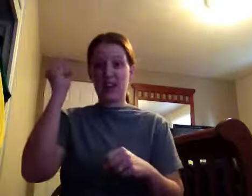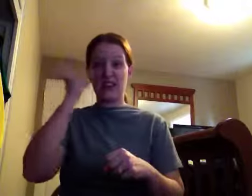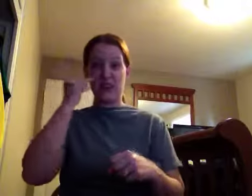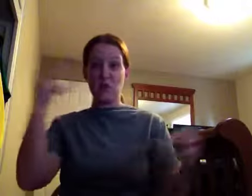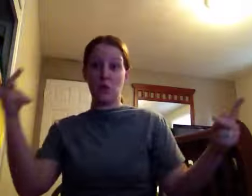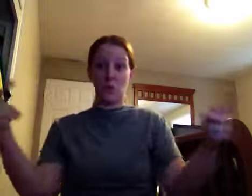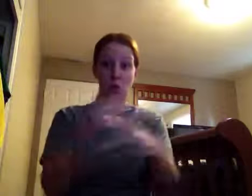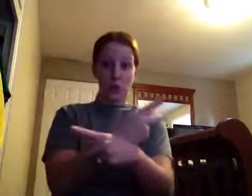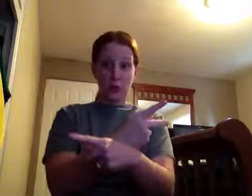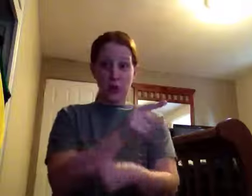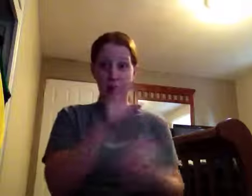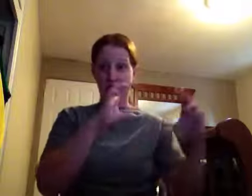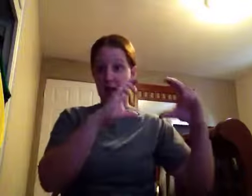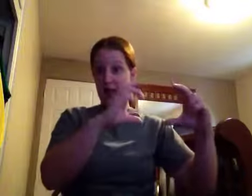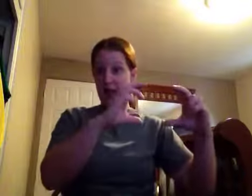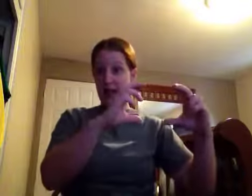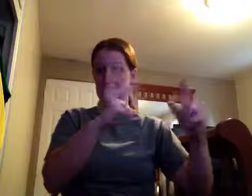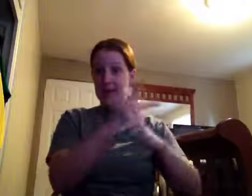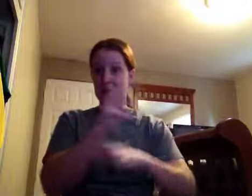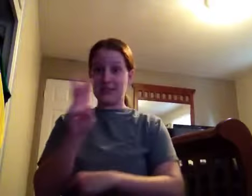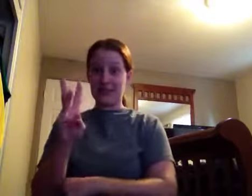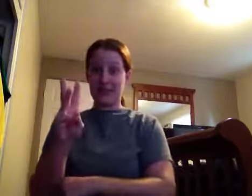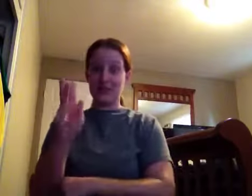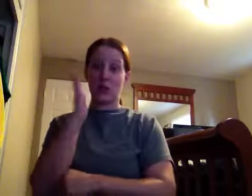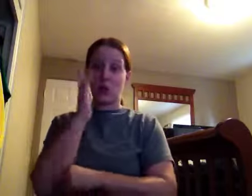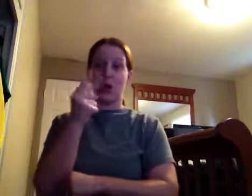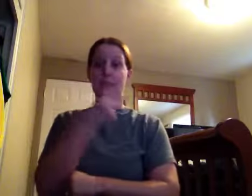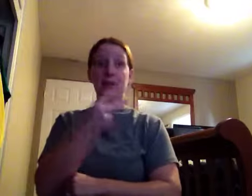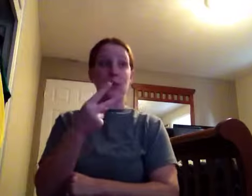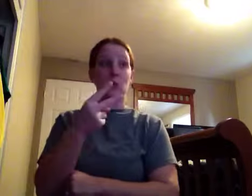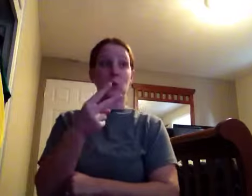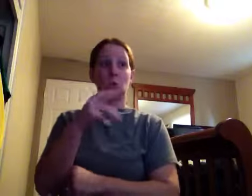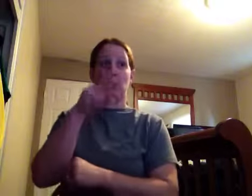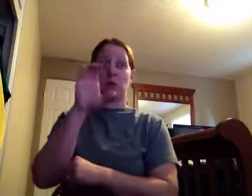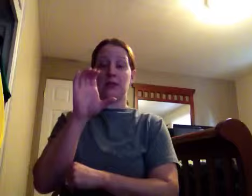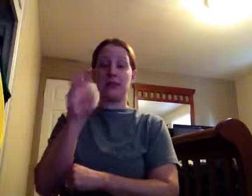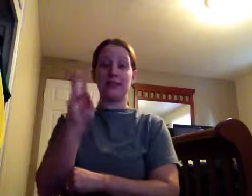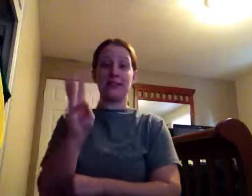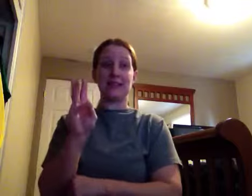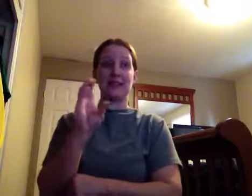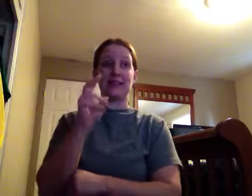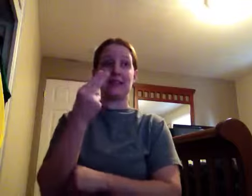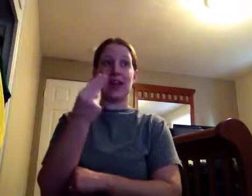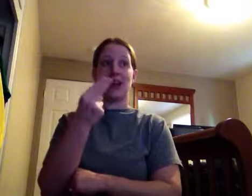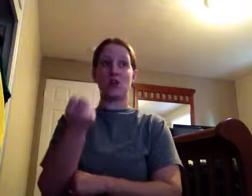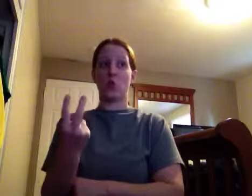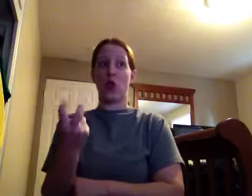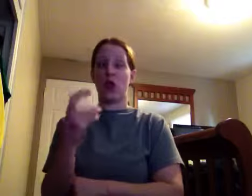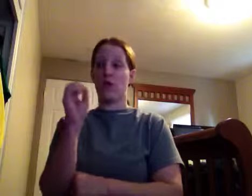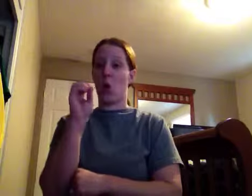6, you get C6H12O6. What would happen if I multiply it by 4? Couldn't I also